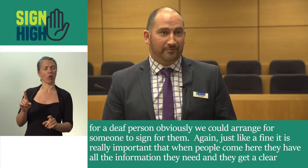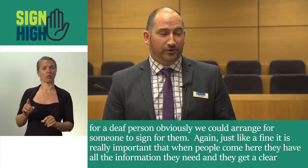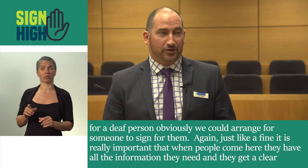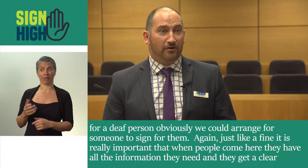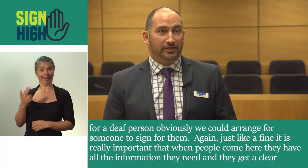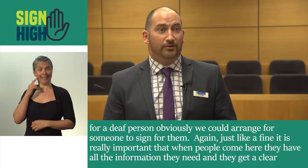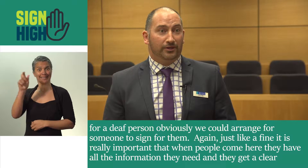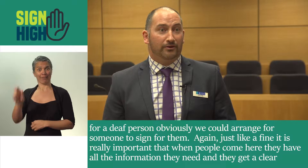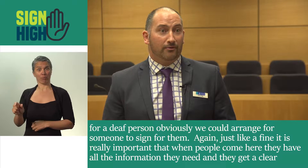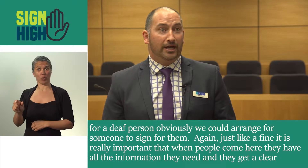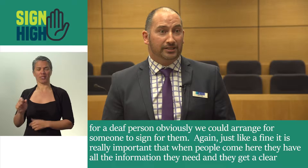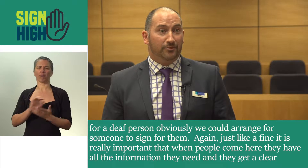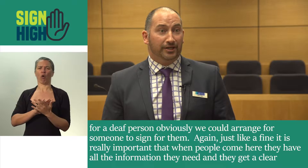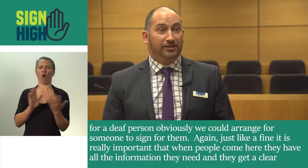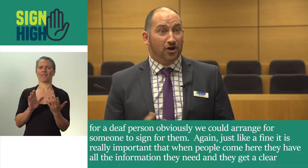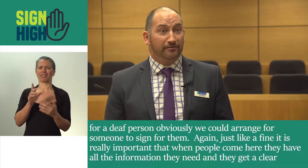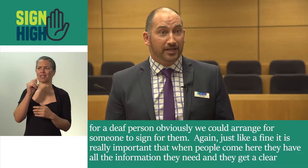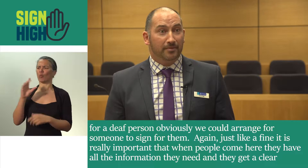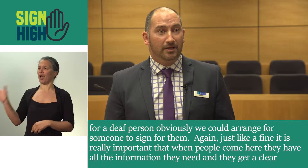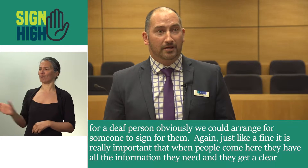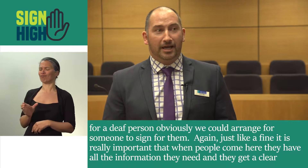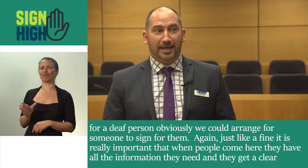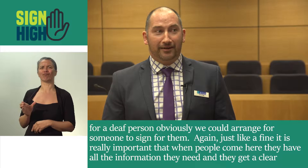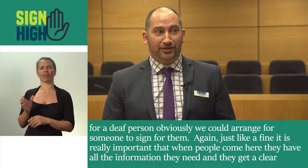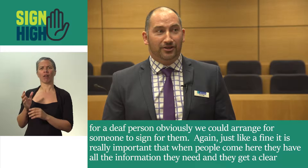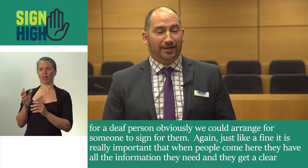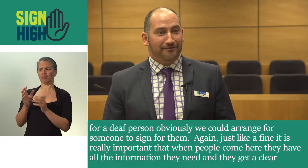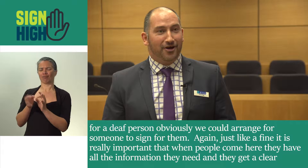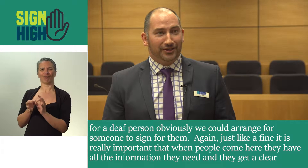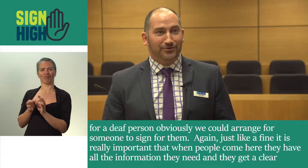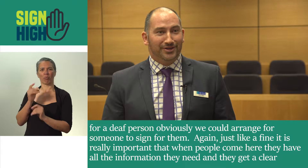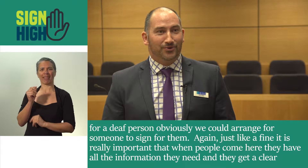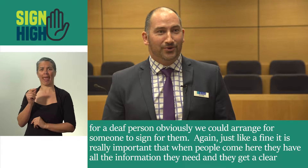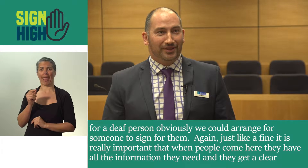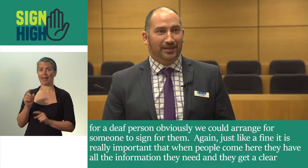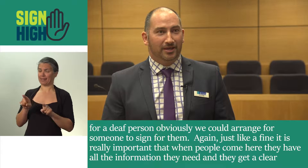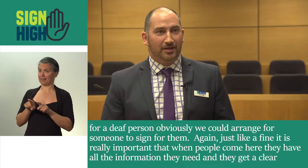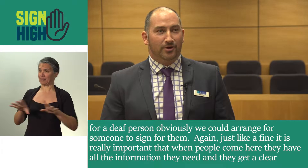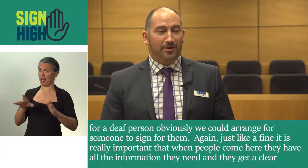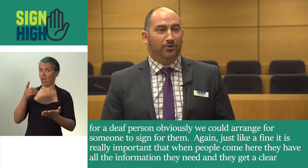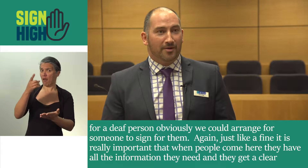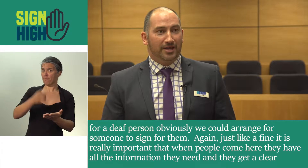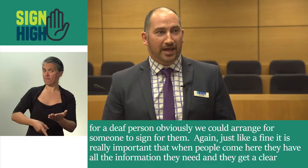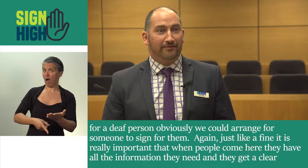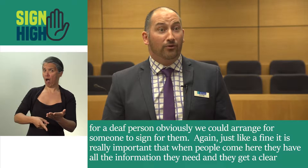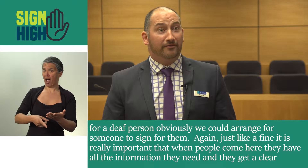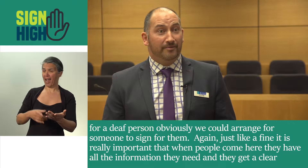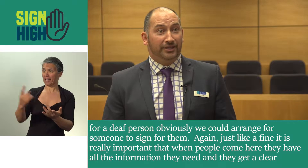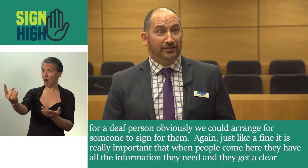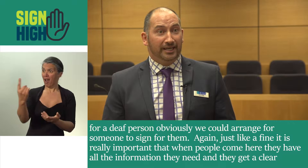person, obviously we could arrange somebody to sign for them. Again, just like a fine, it's really important that when people come here, they have all the information they need